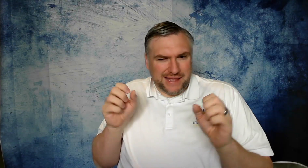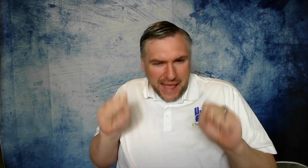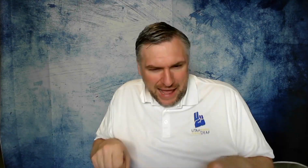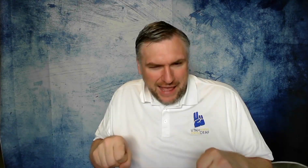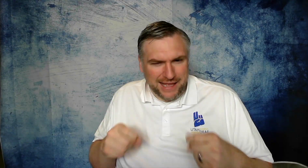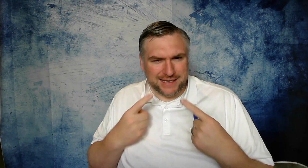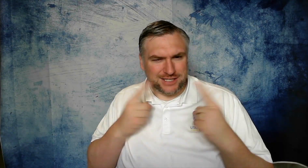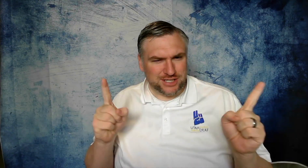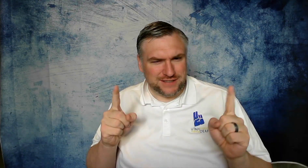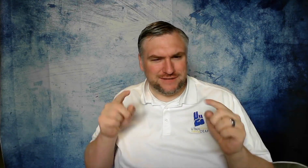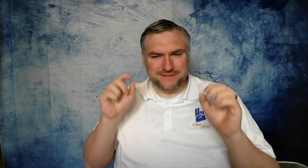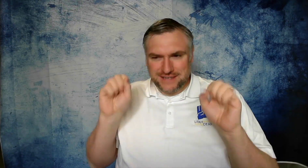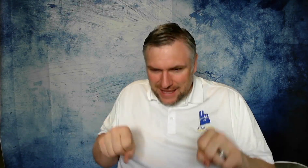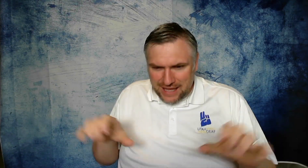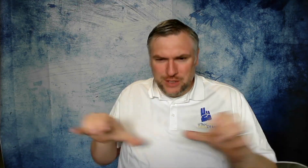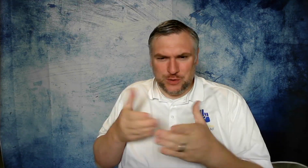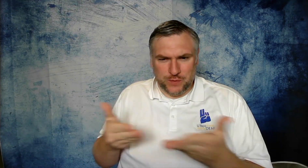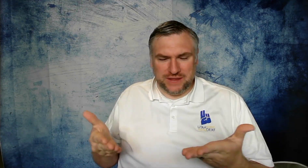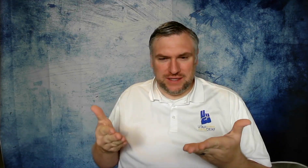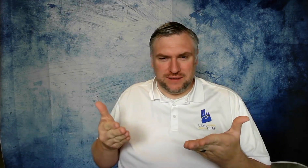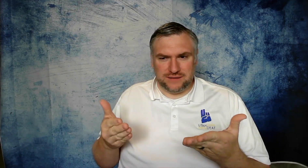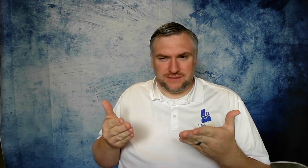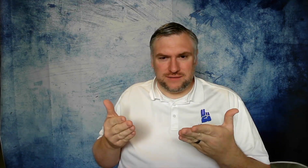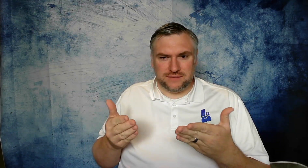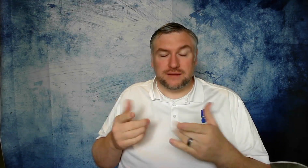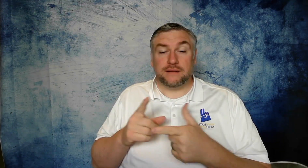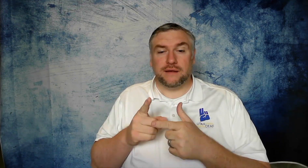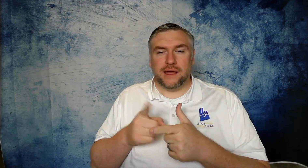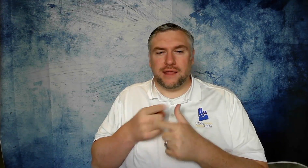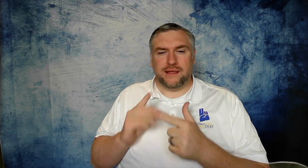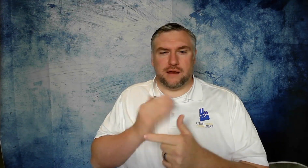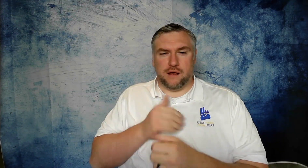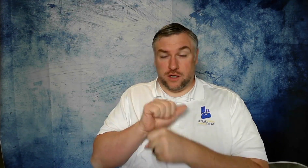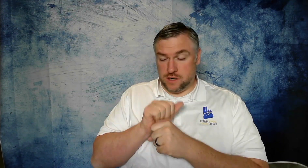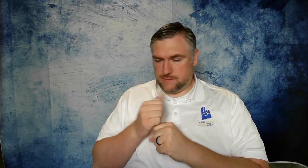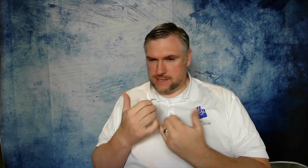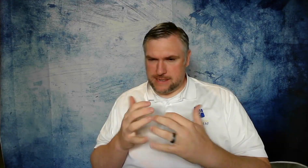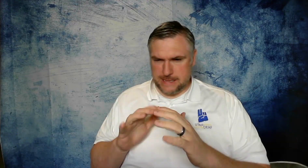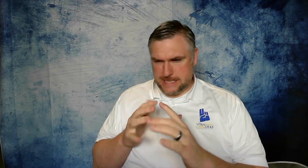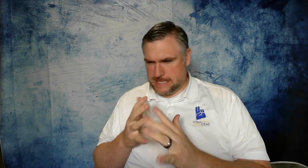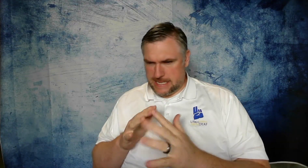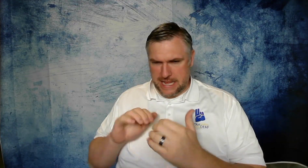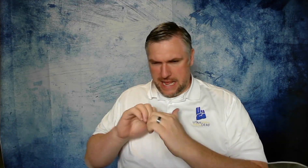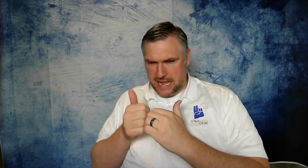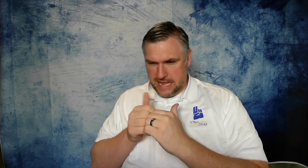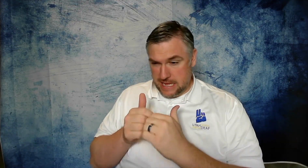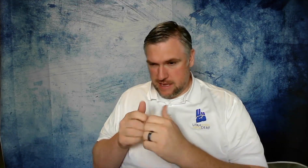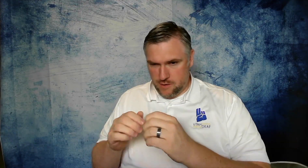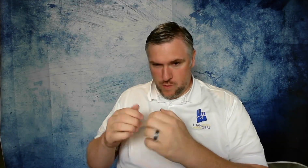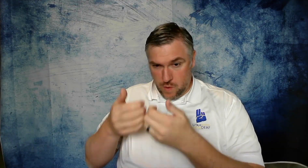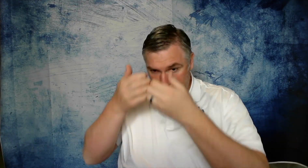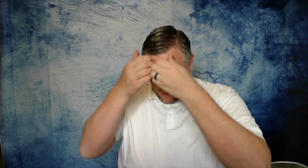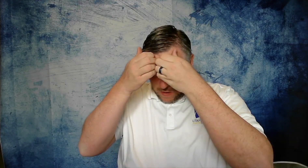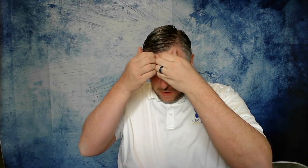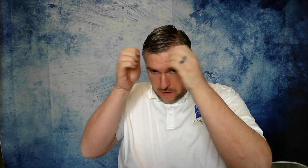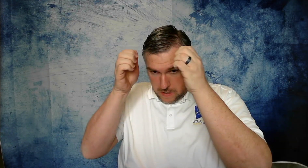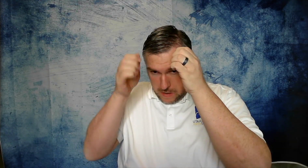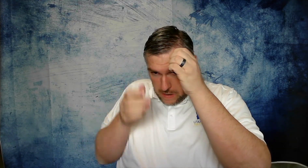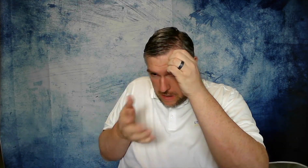to assume that they can succeed, they can achieve and do things. And then our job is to figure out